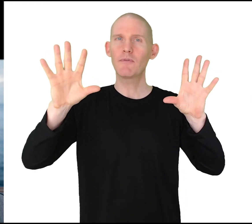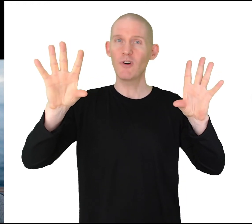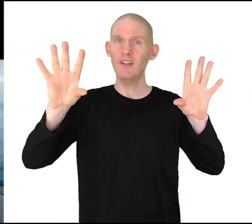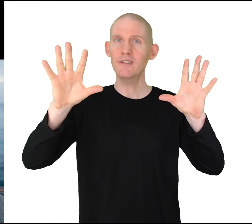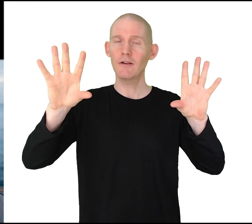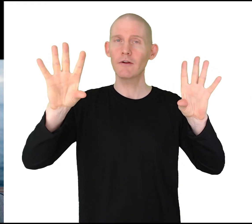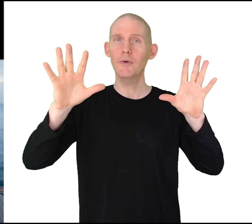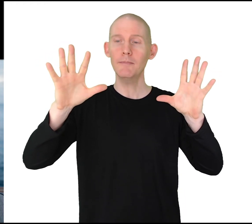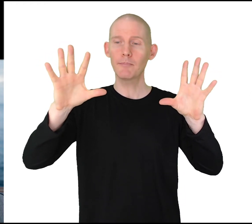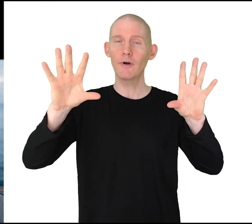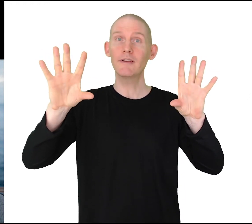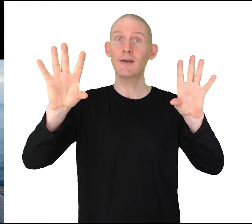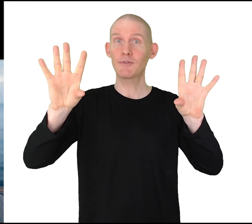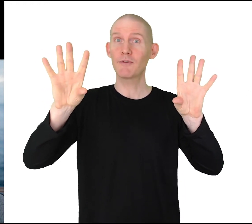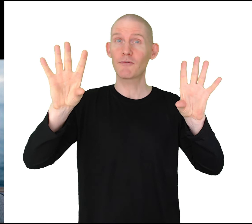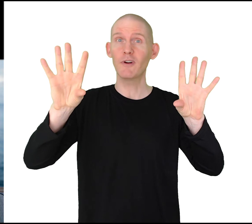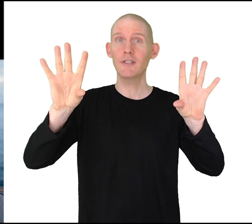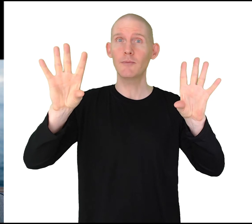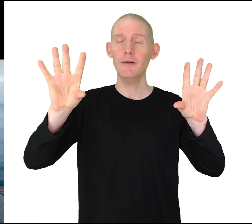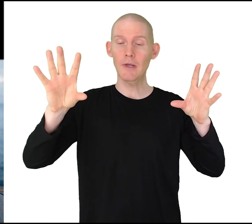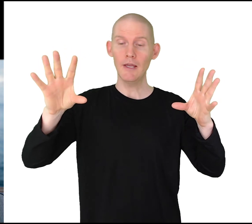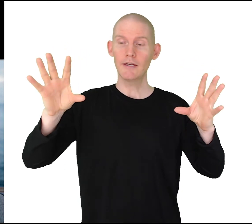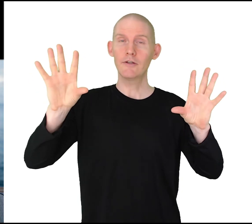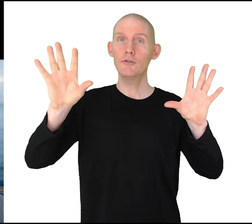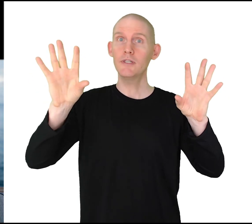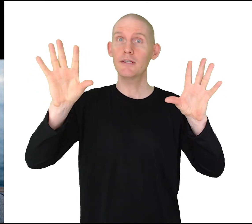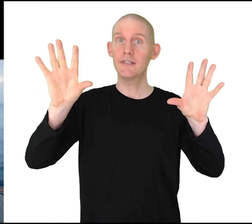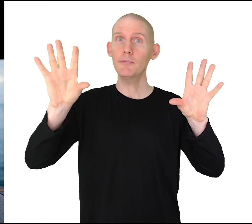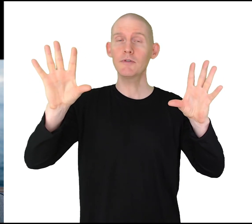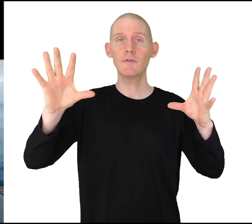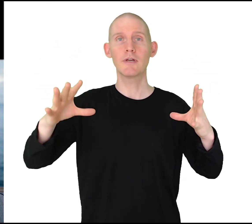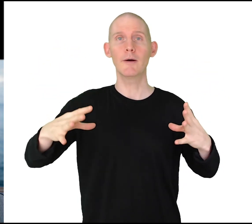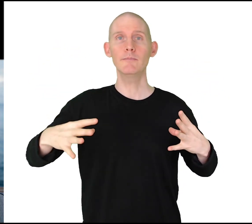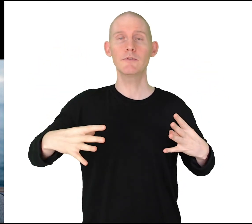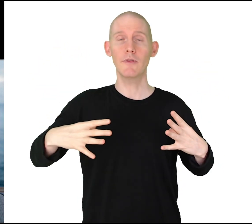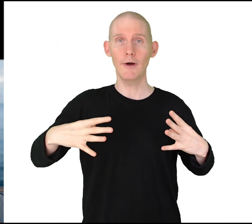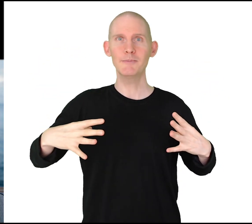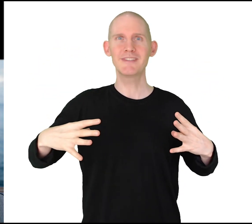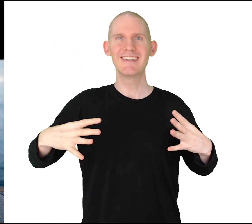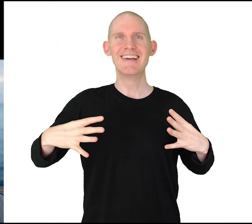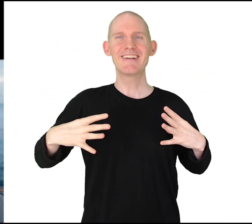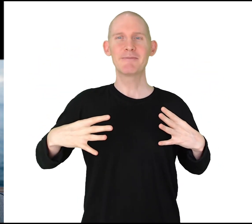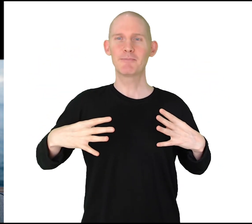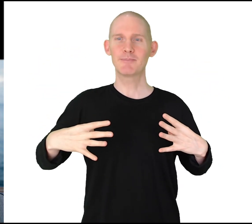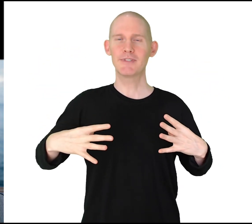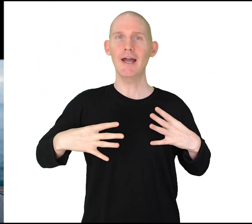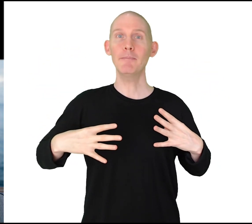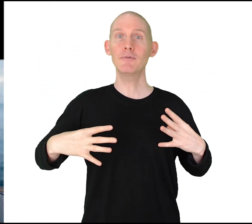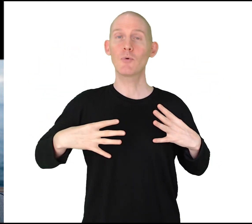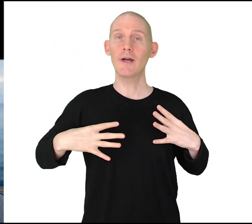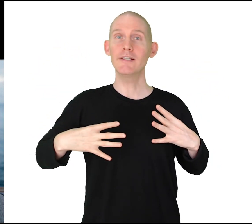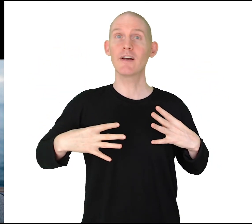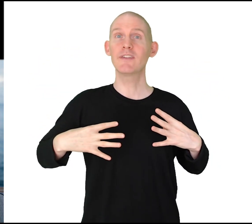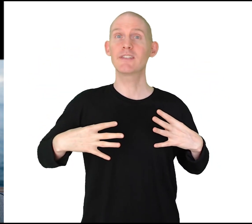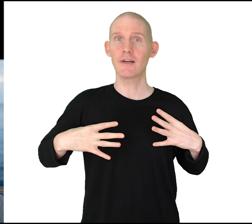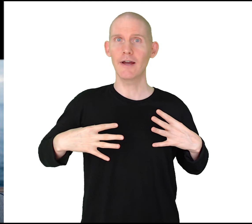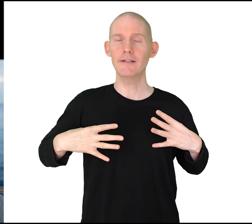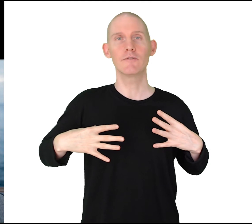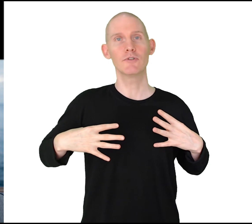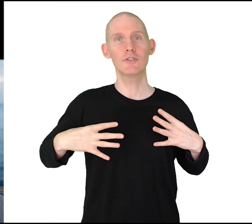front a little bit, point them to the front a bit. Now using the tips of the thumbs, tap twice on the sides of your